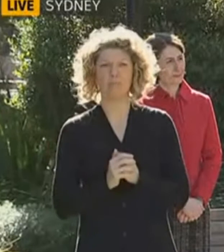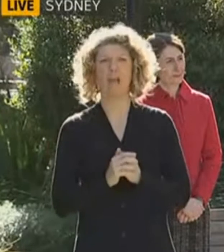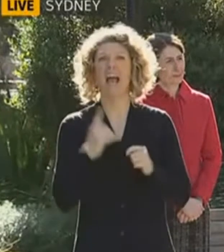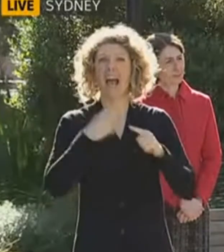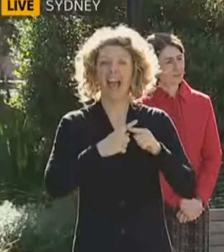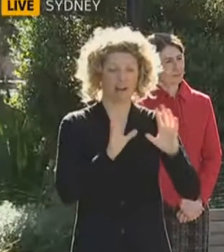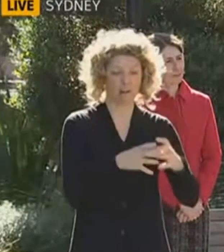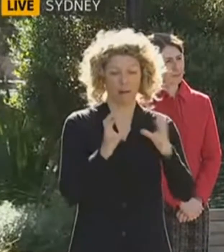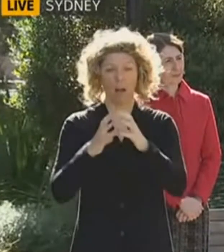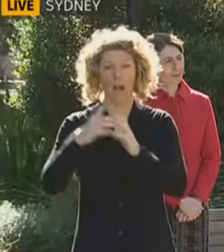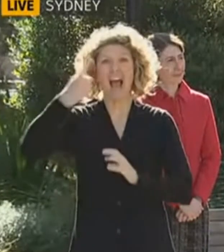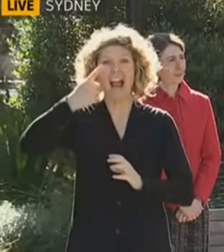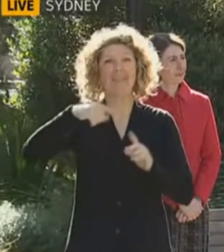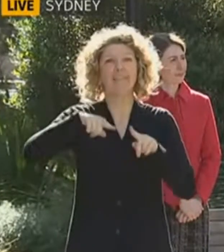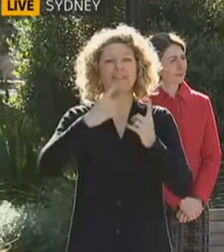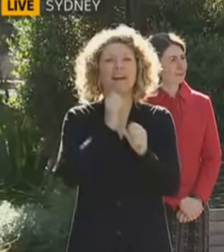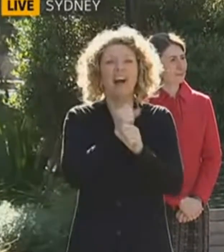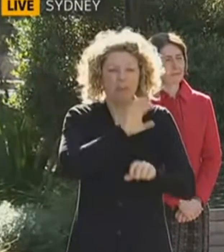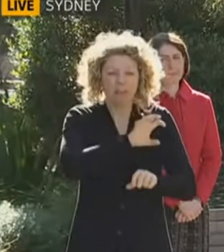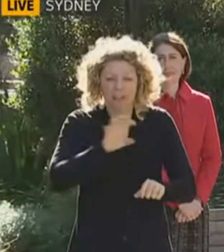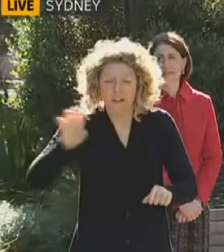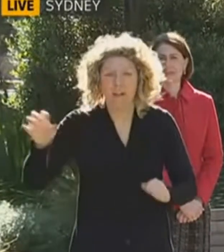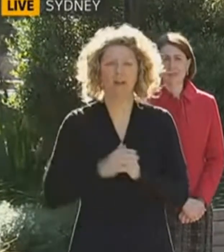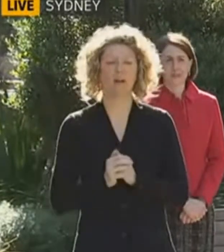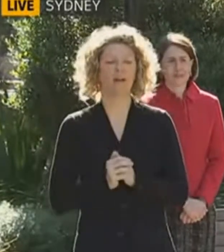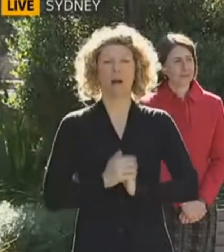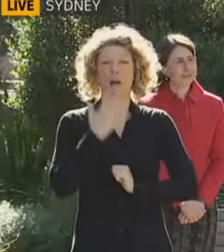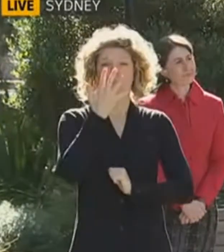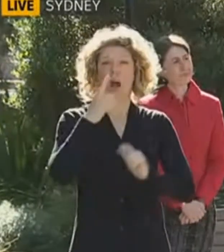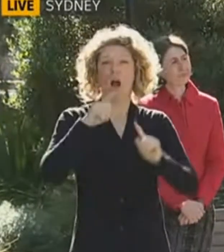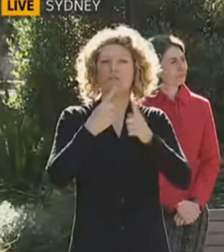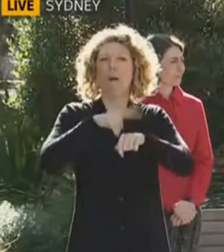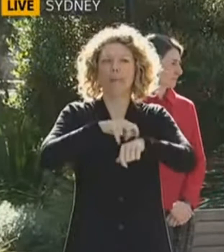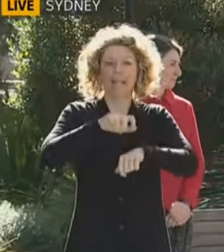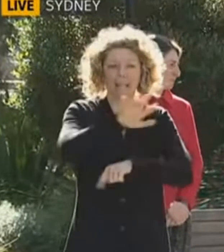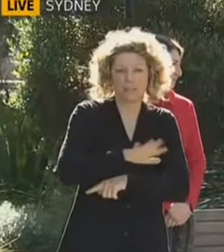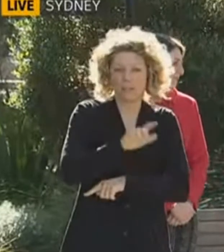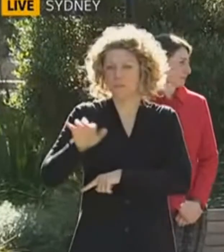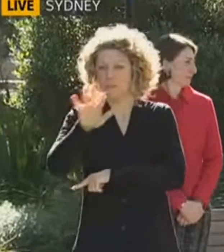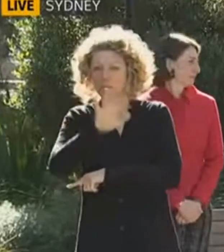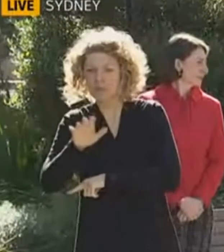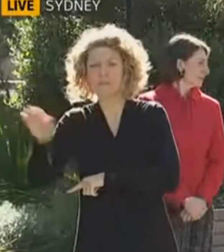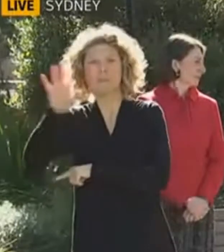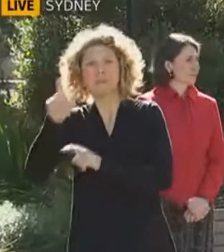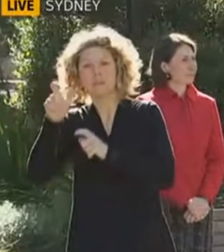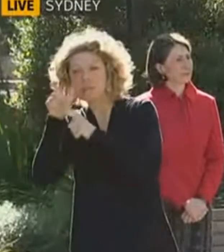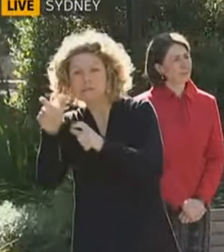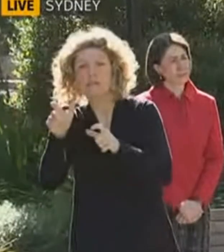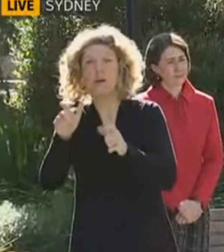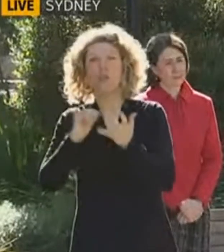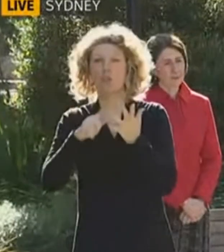government areas, 5 police districts that will all have to pull together to make sure this operation is